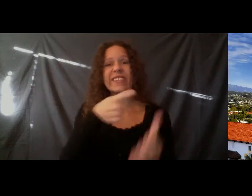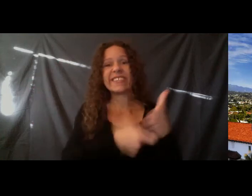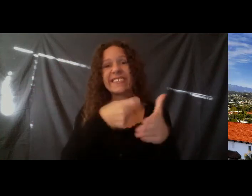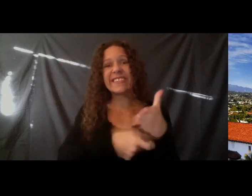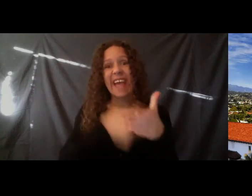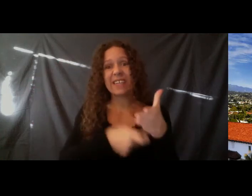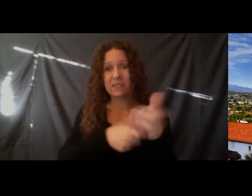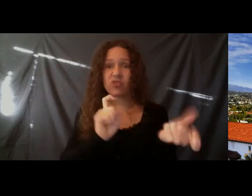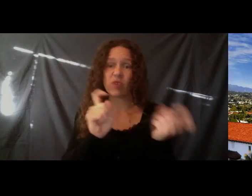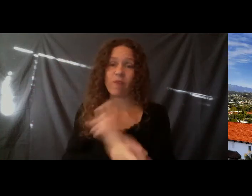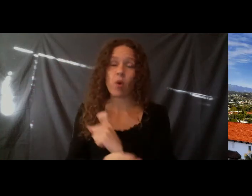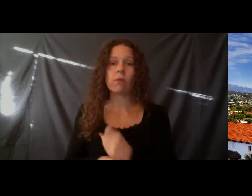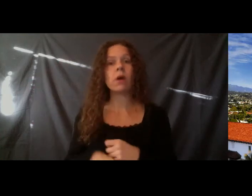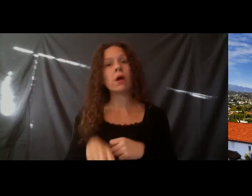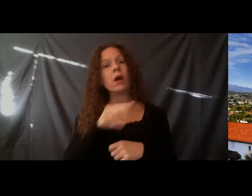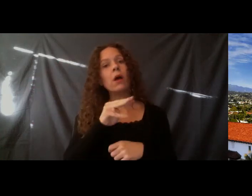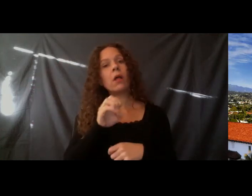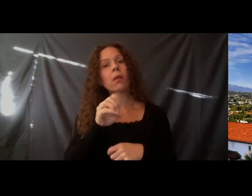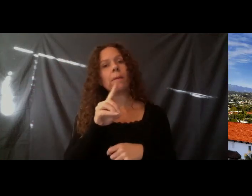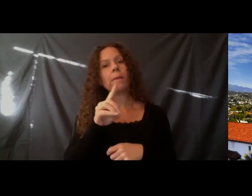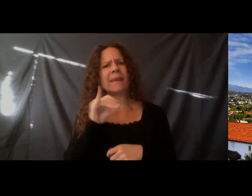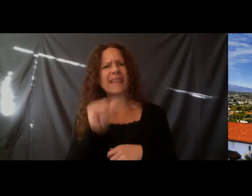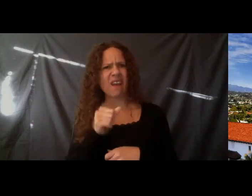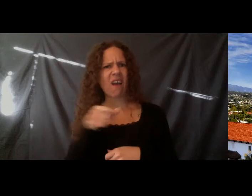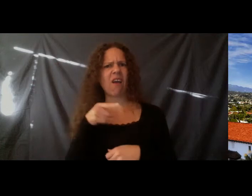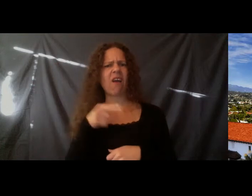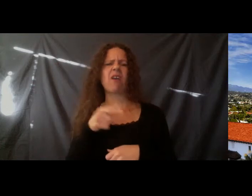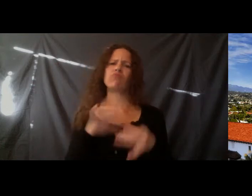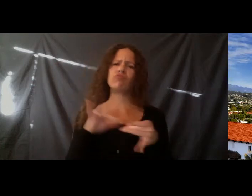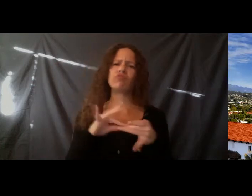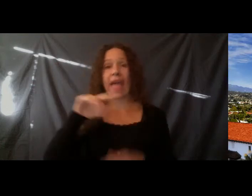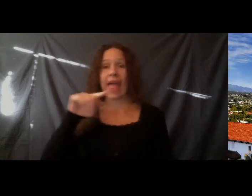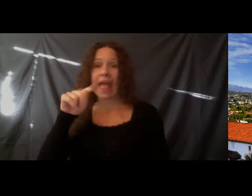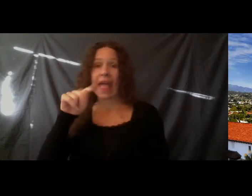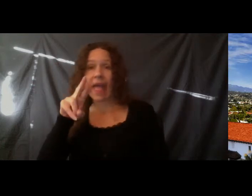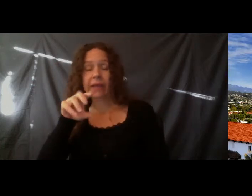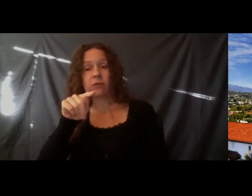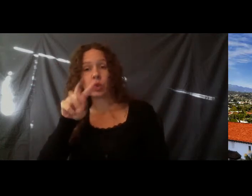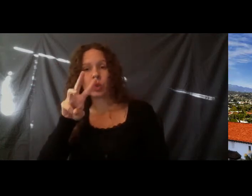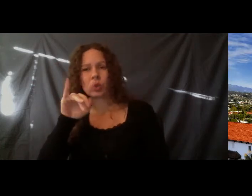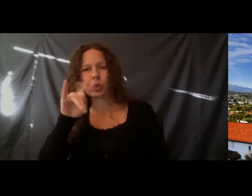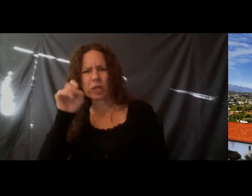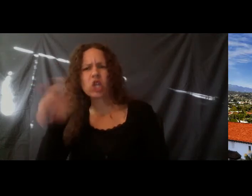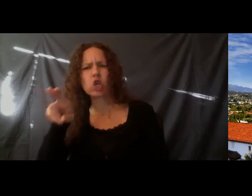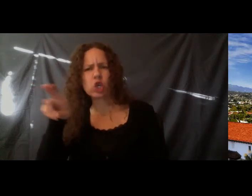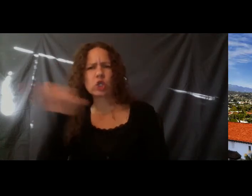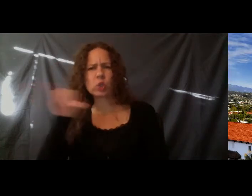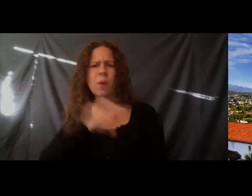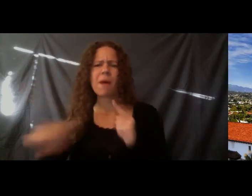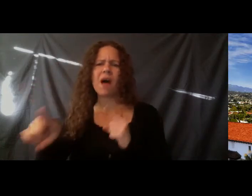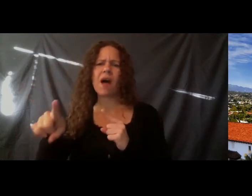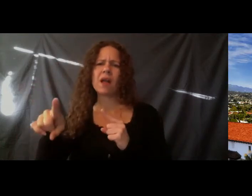how the media was talking about that sort of conversation and how Twitter dealt with it is how Democrats are really bad